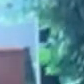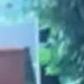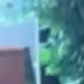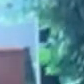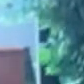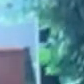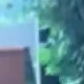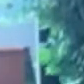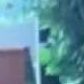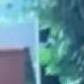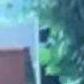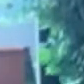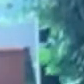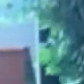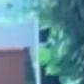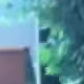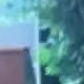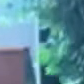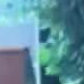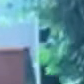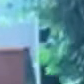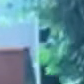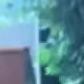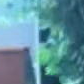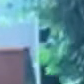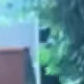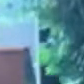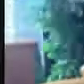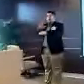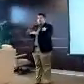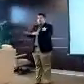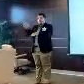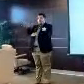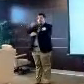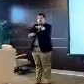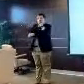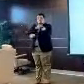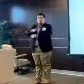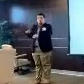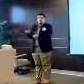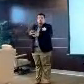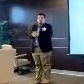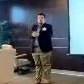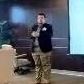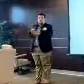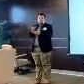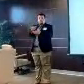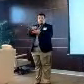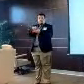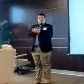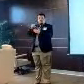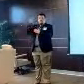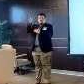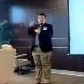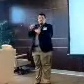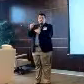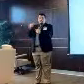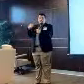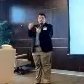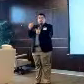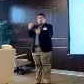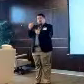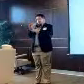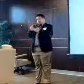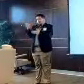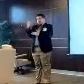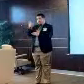So today we have 324 patients across our hospitals. That is down since a couple of weeks